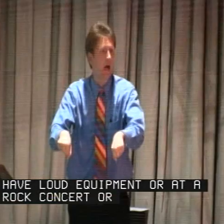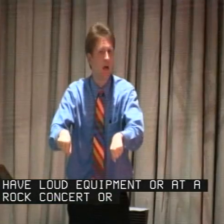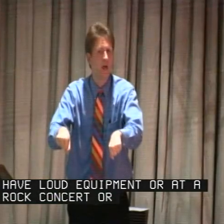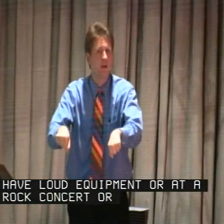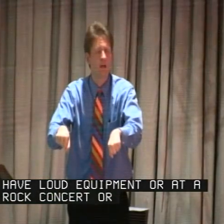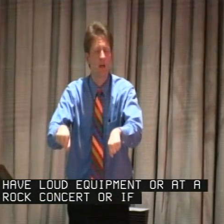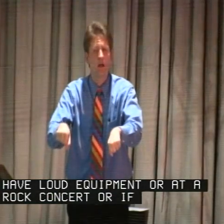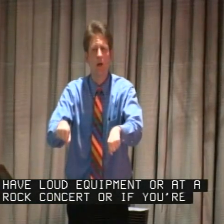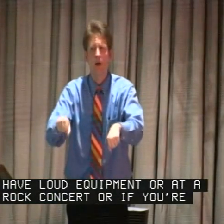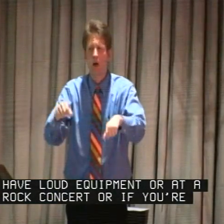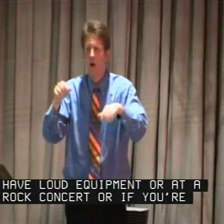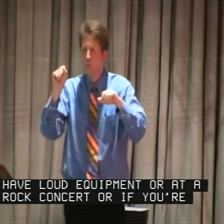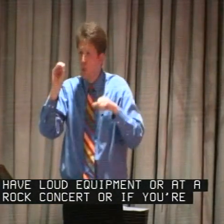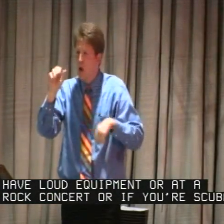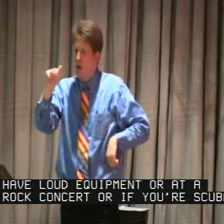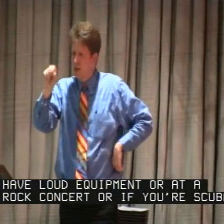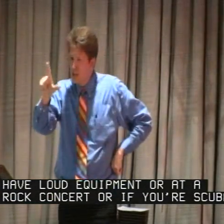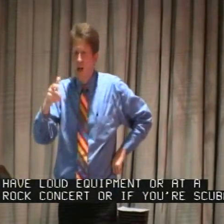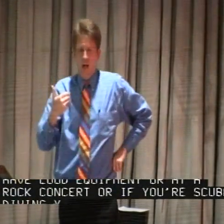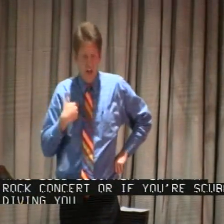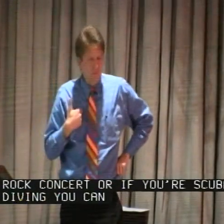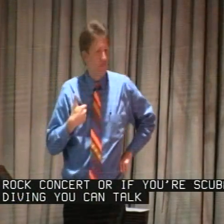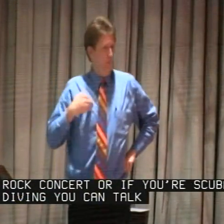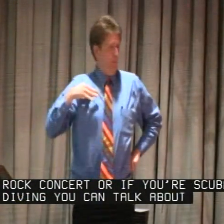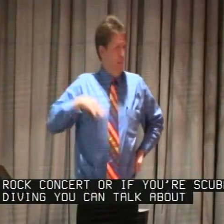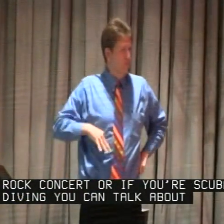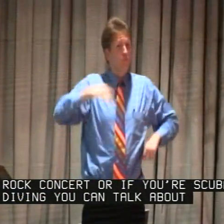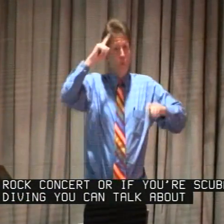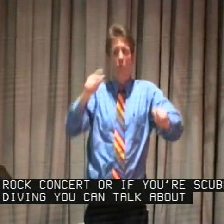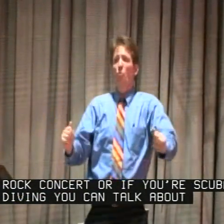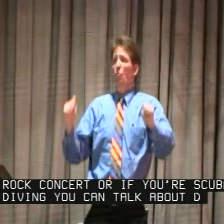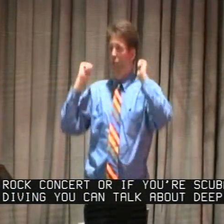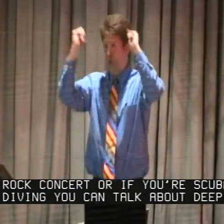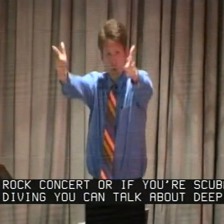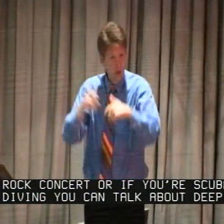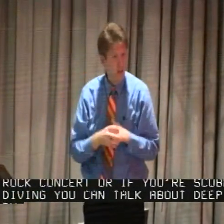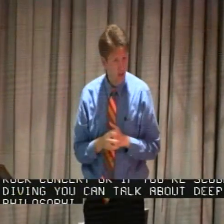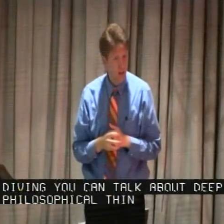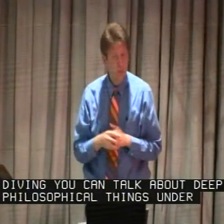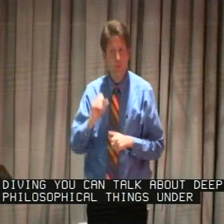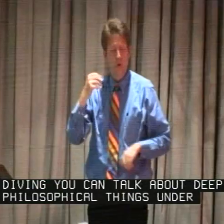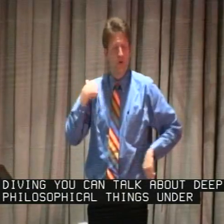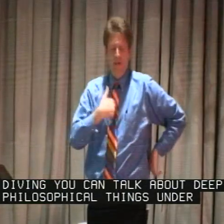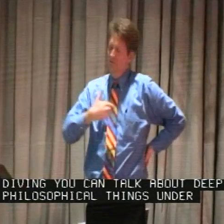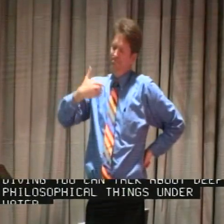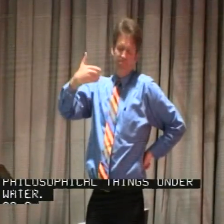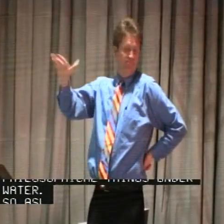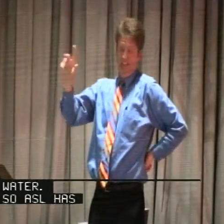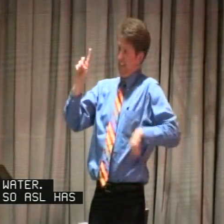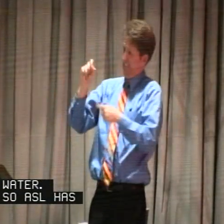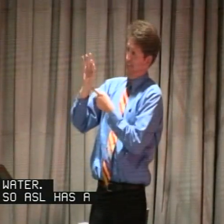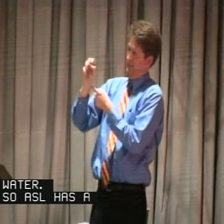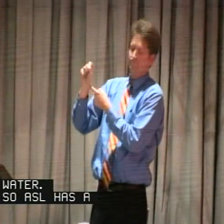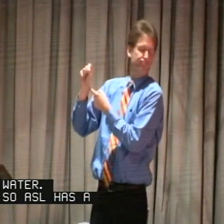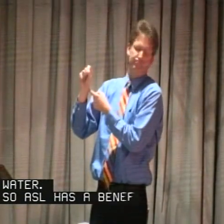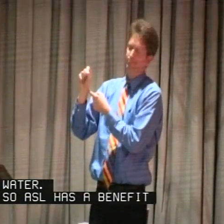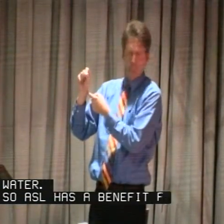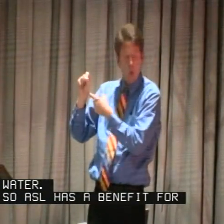talk about deep philosophical things underwater. So ASL has a benefit for all. So we reject the